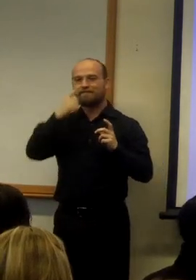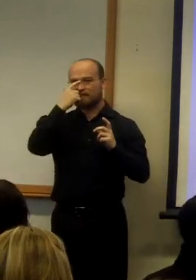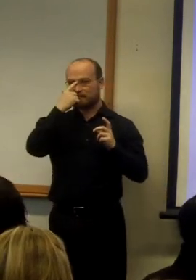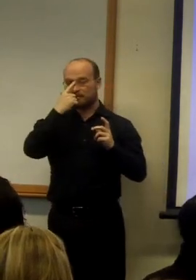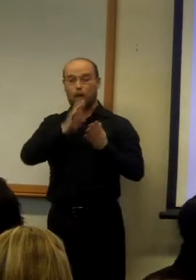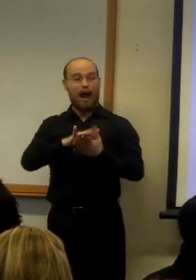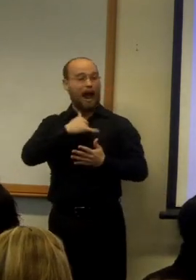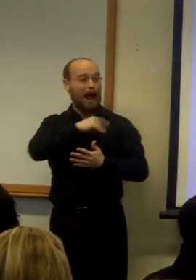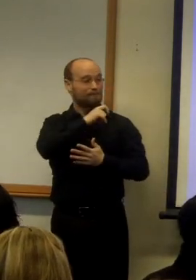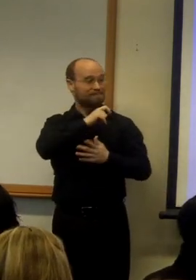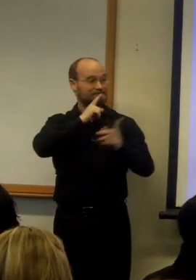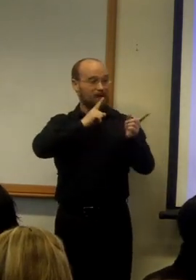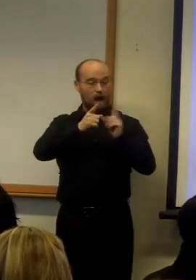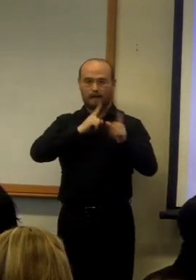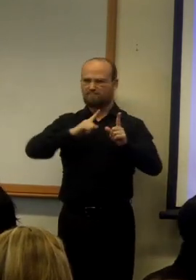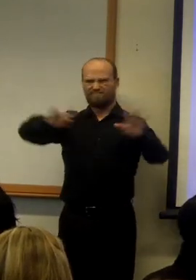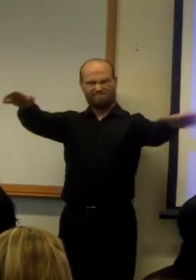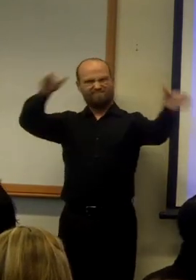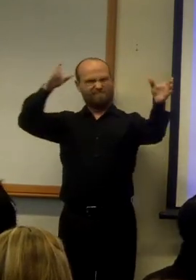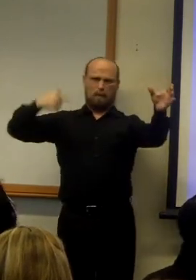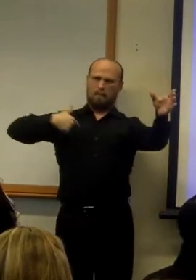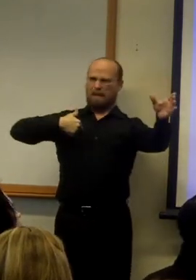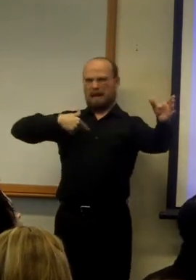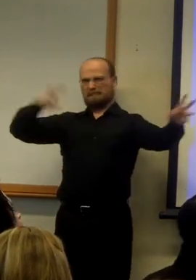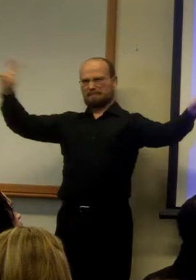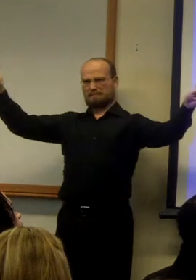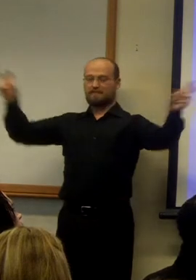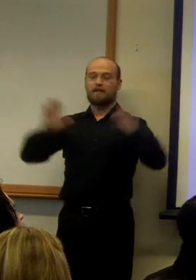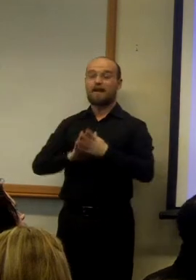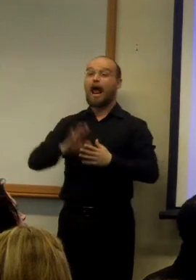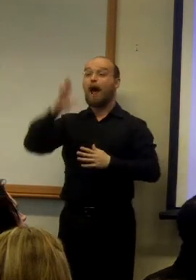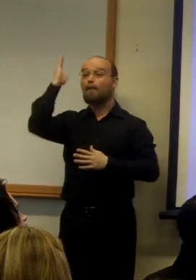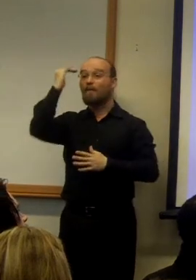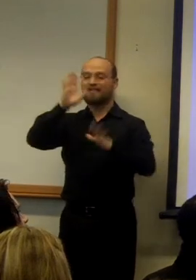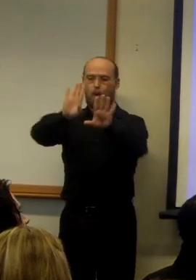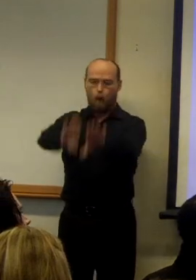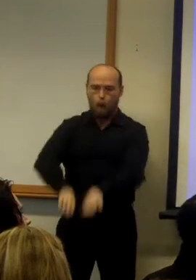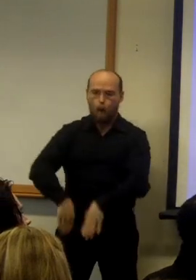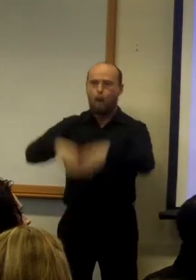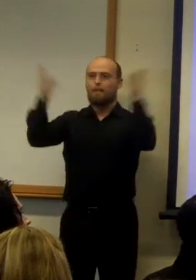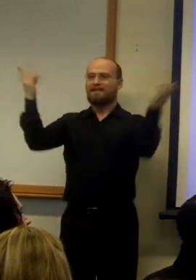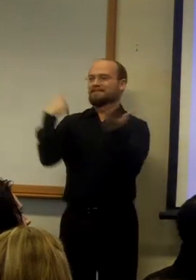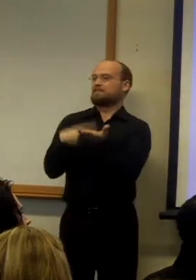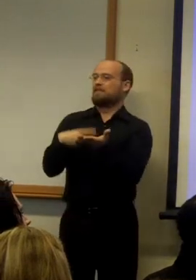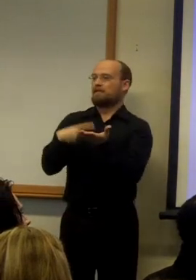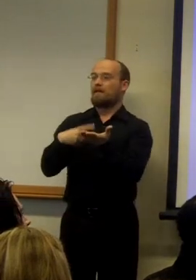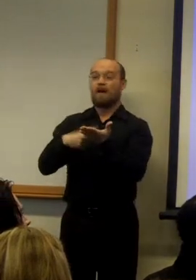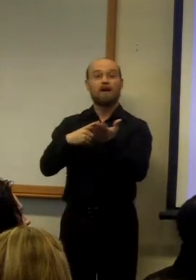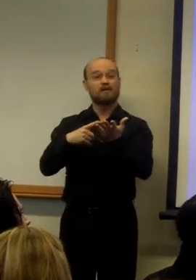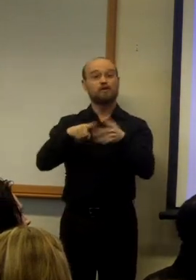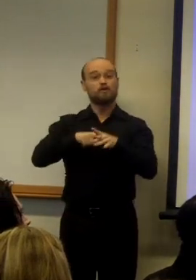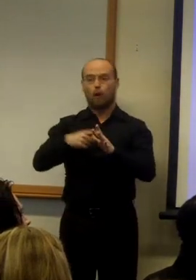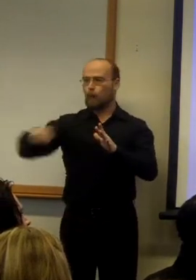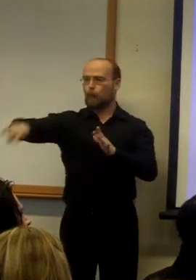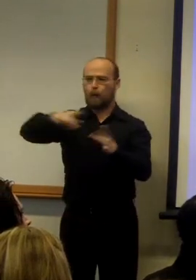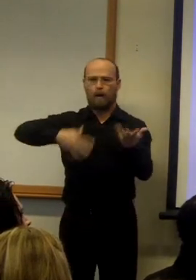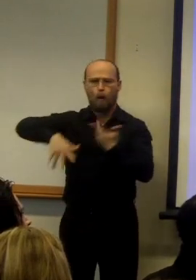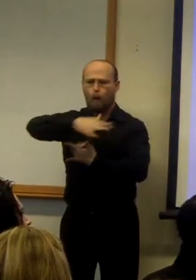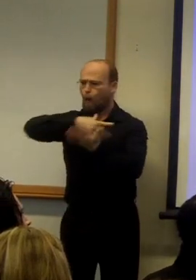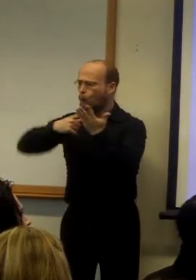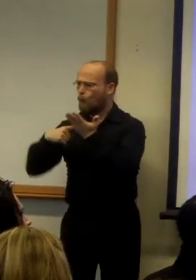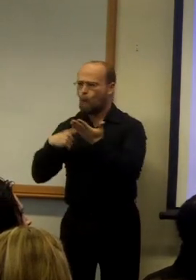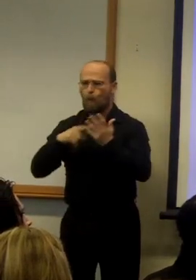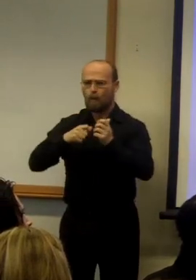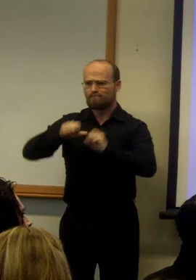authority. I'm hoping to start a dialogue and a conversation and hopefully get people to start moving and hopefully talking to each other. And